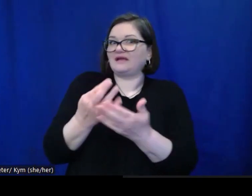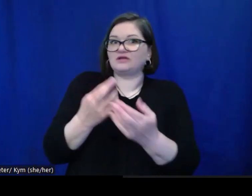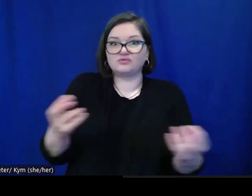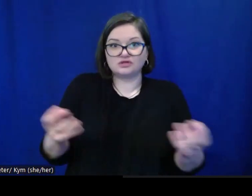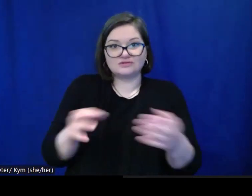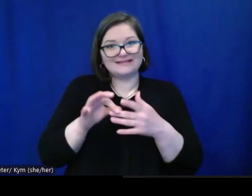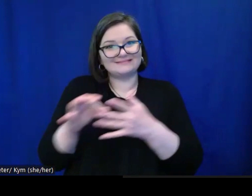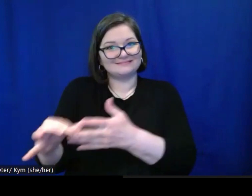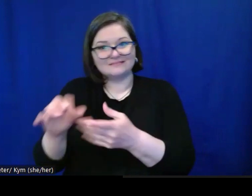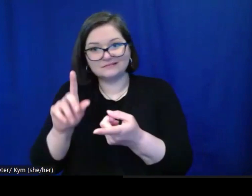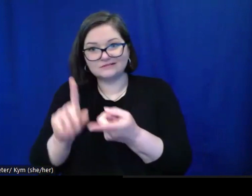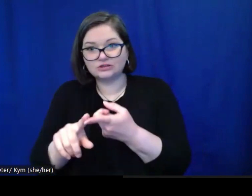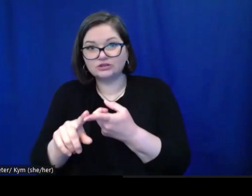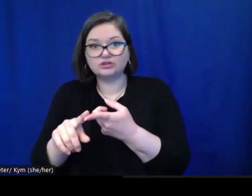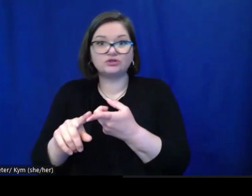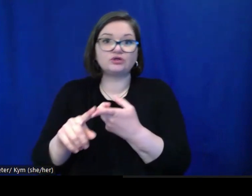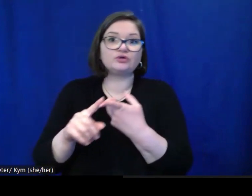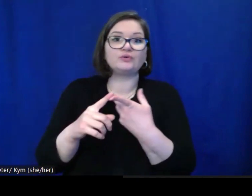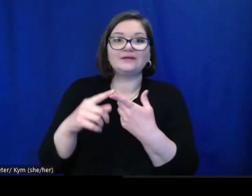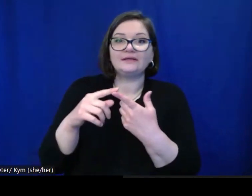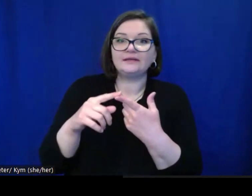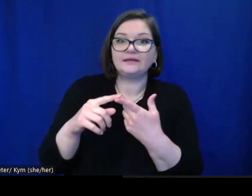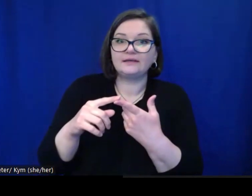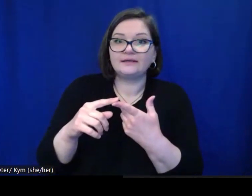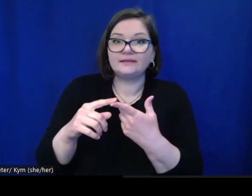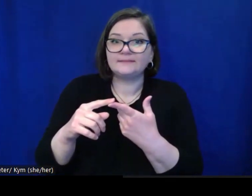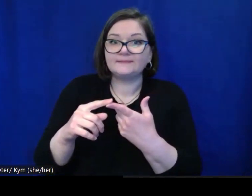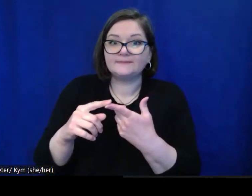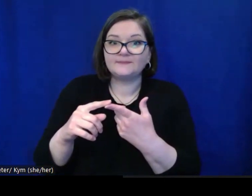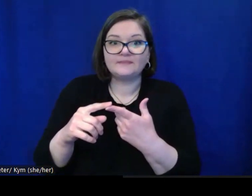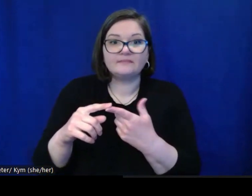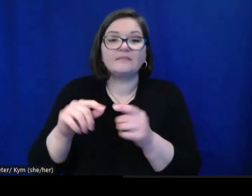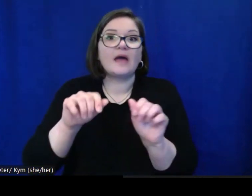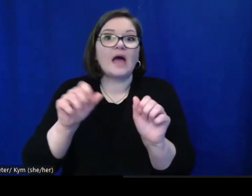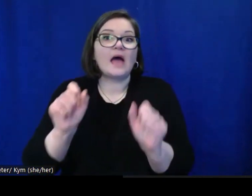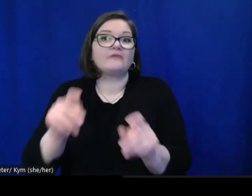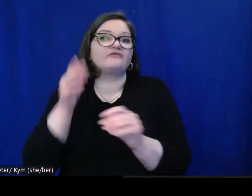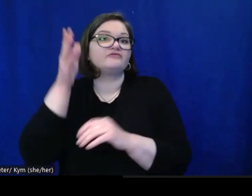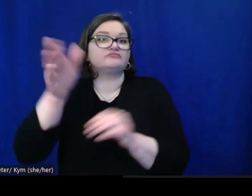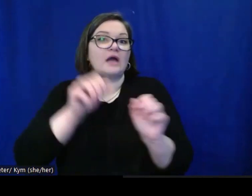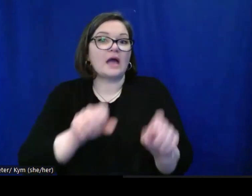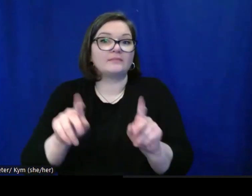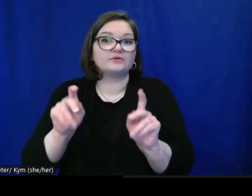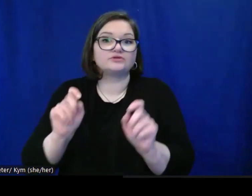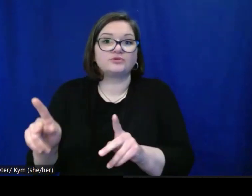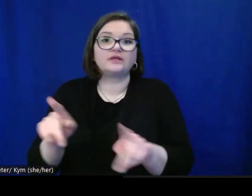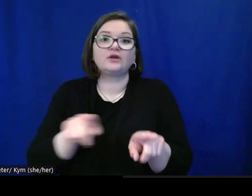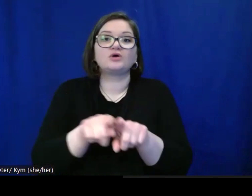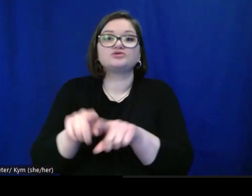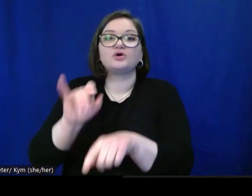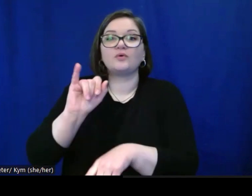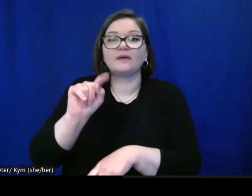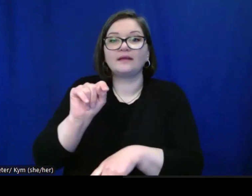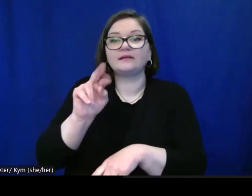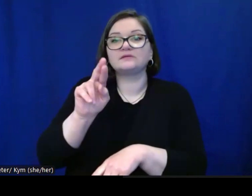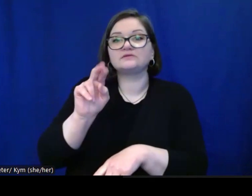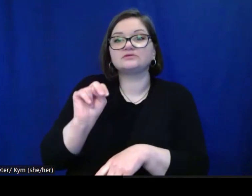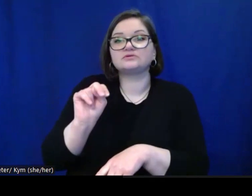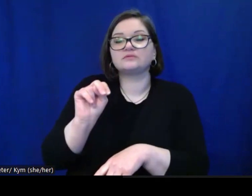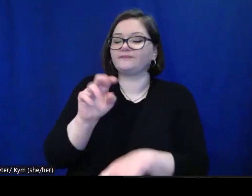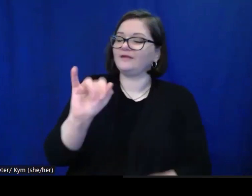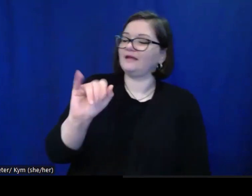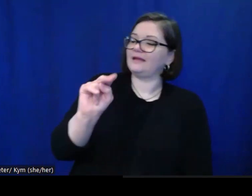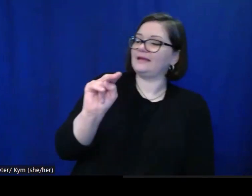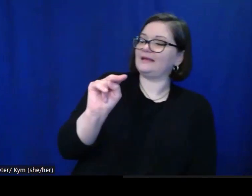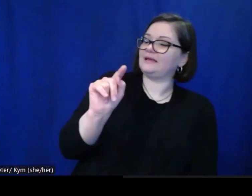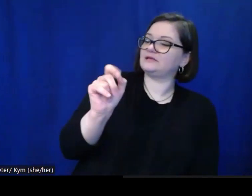to inequitable opportunity. And intersectional discrimination, which is what I referred to earlier,